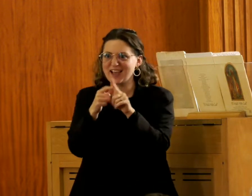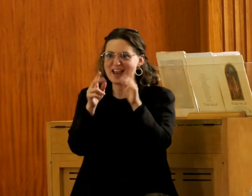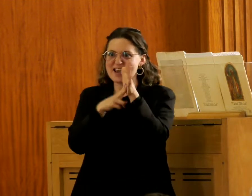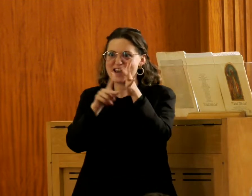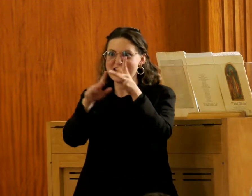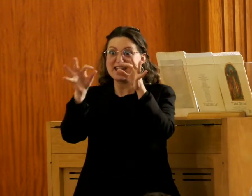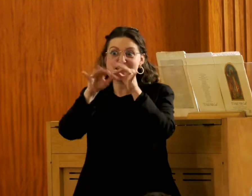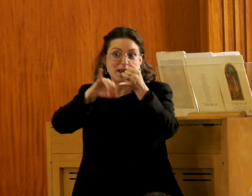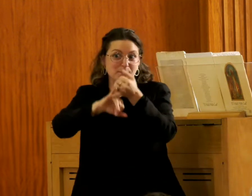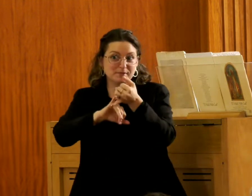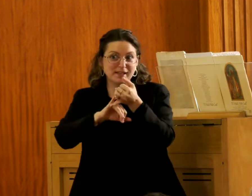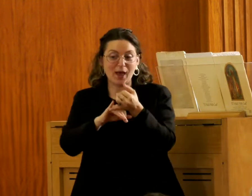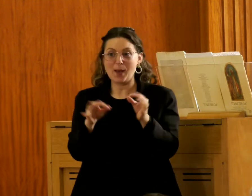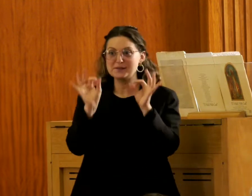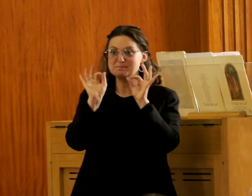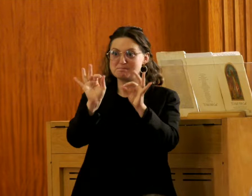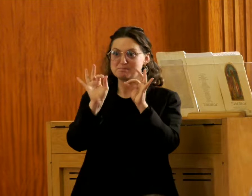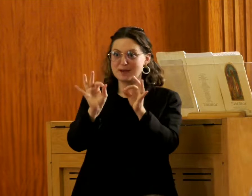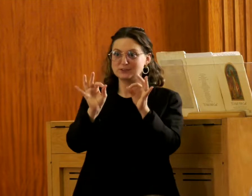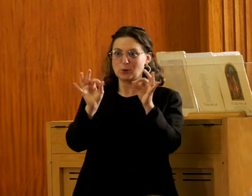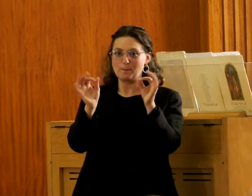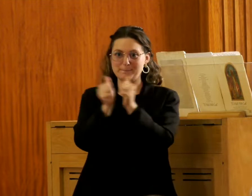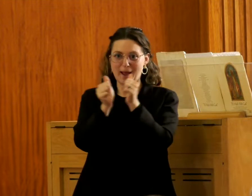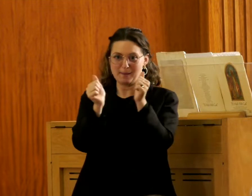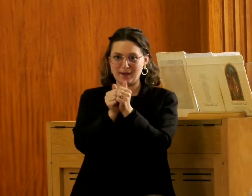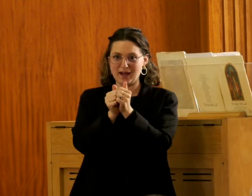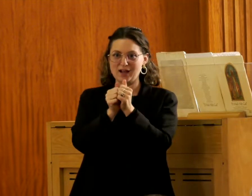nibs, blotting paper, rulers,